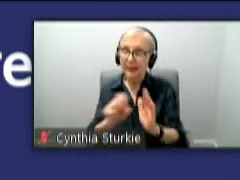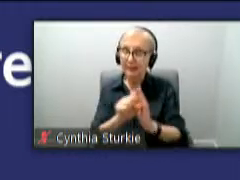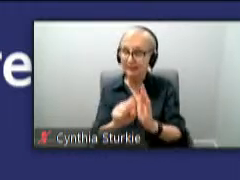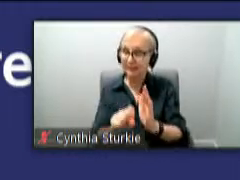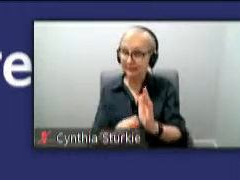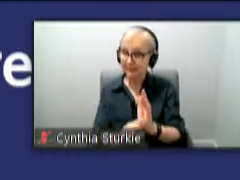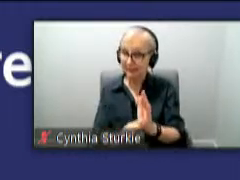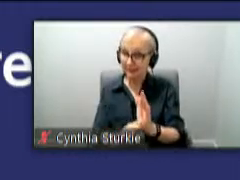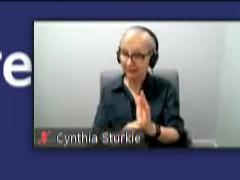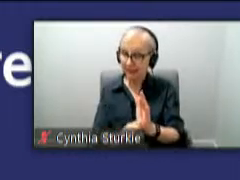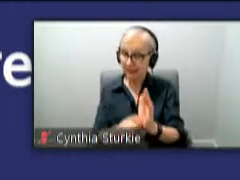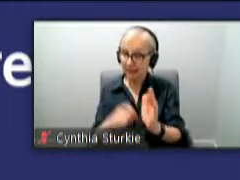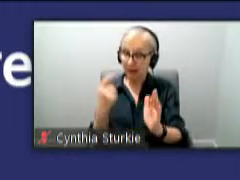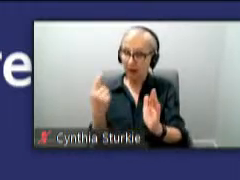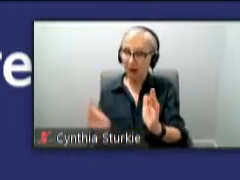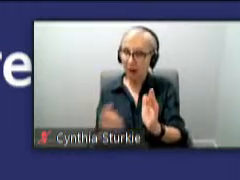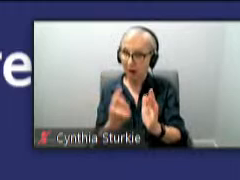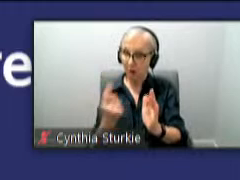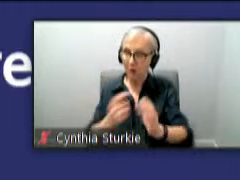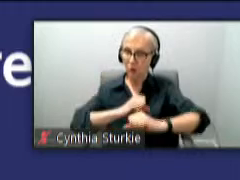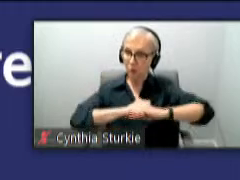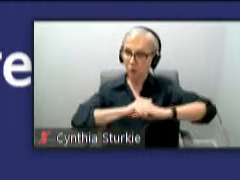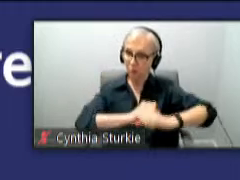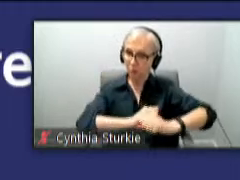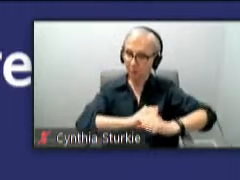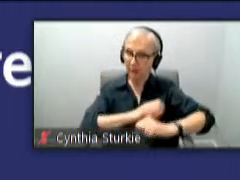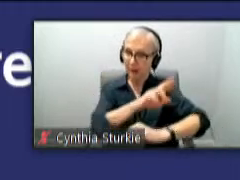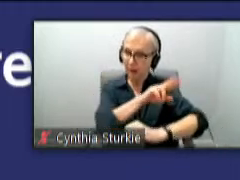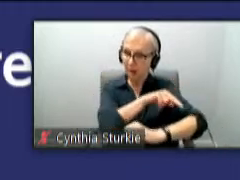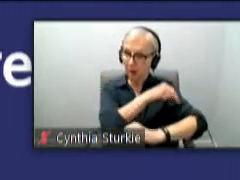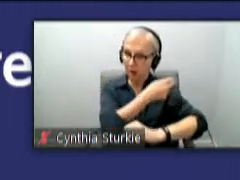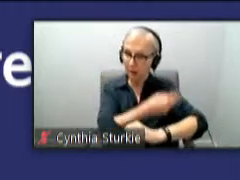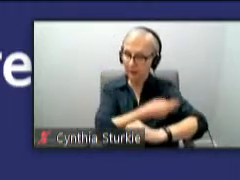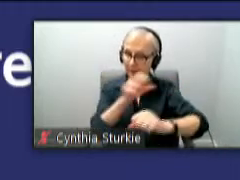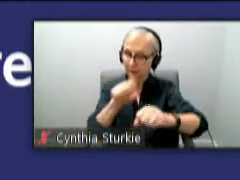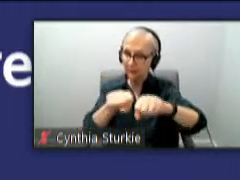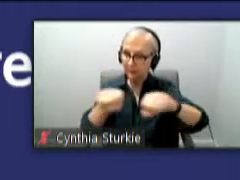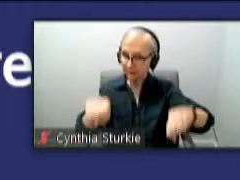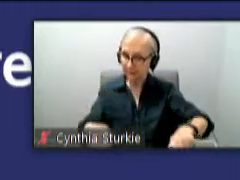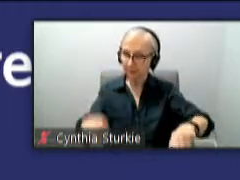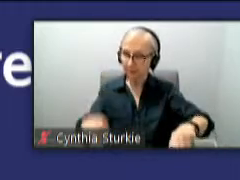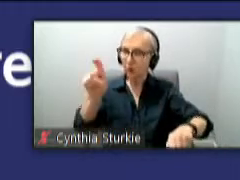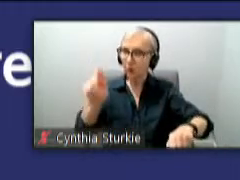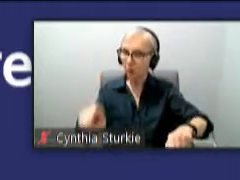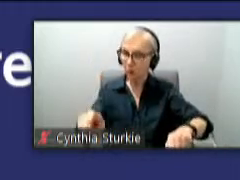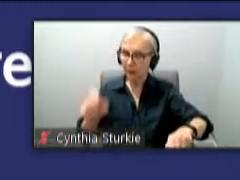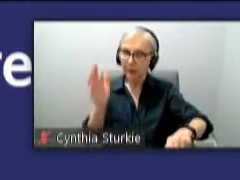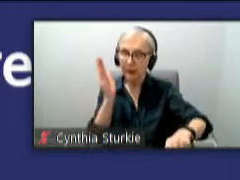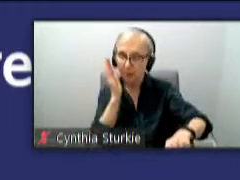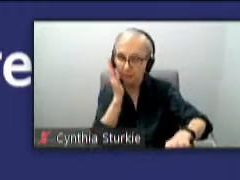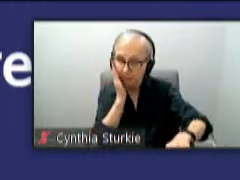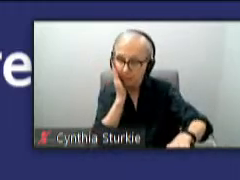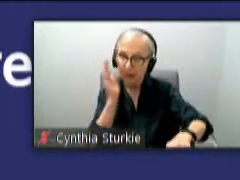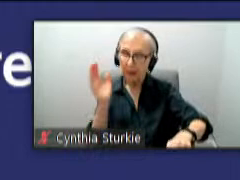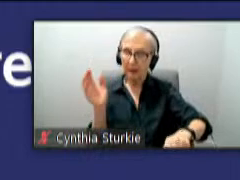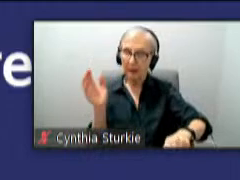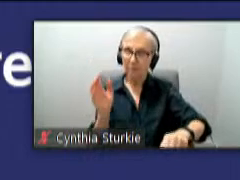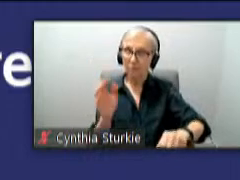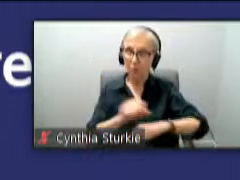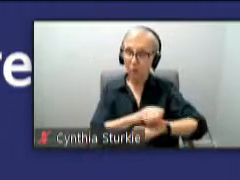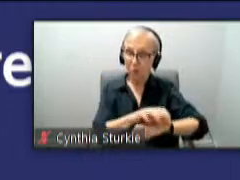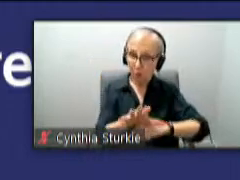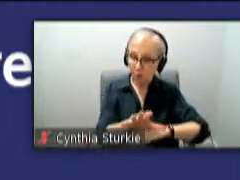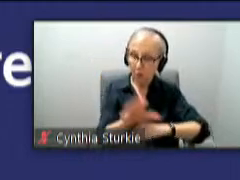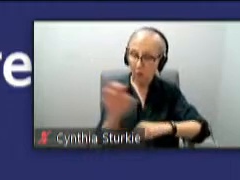guiding North Star has always been to protect the hospital system so that anyone needing a bed for COVID-19 or emergency surgery, trauma,